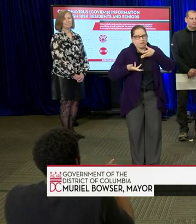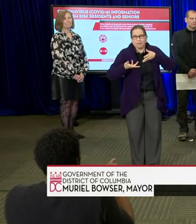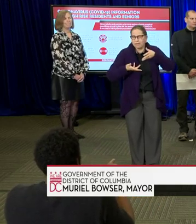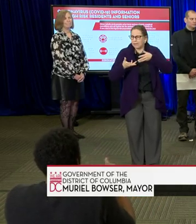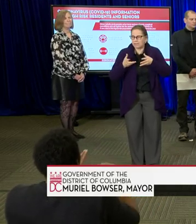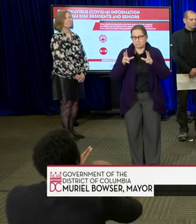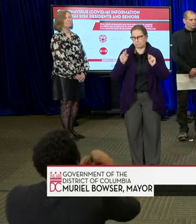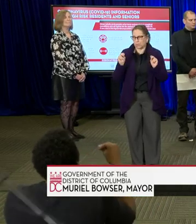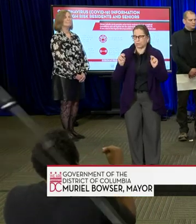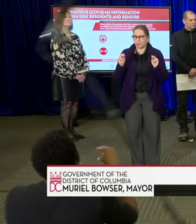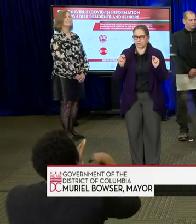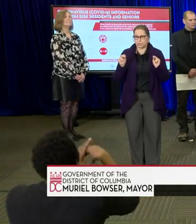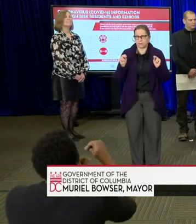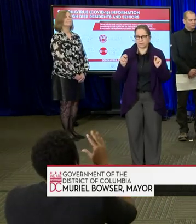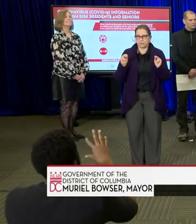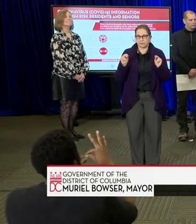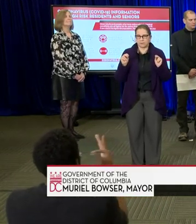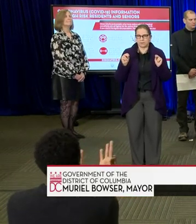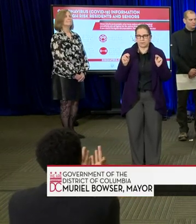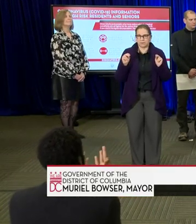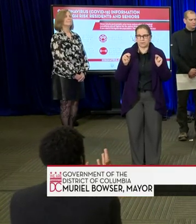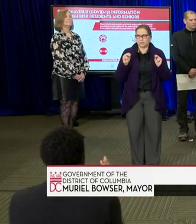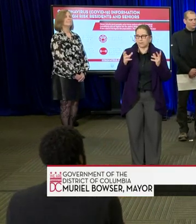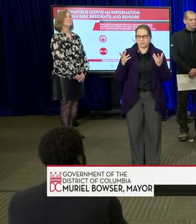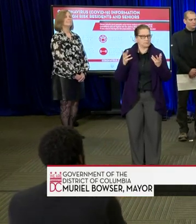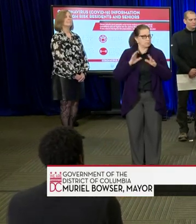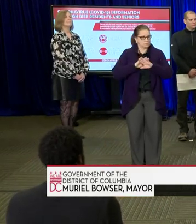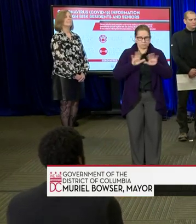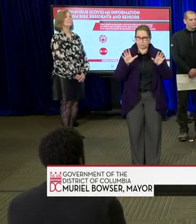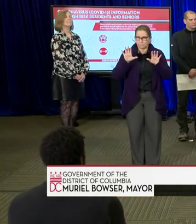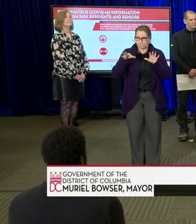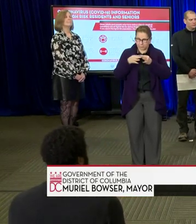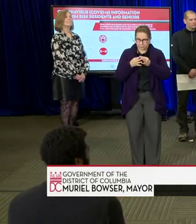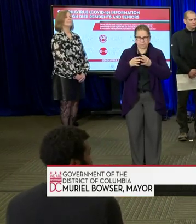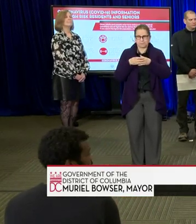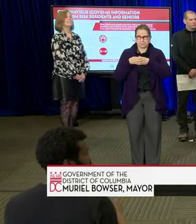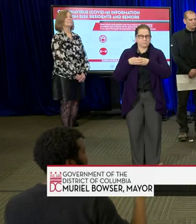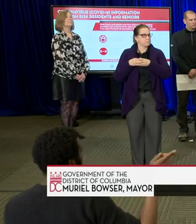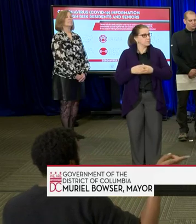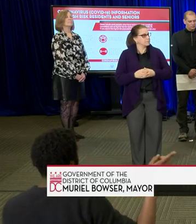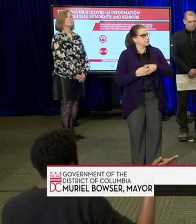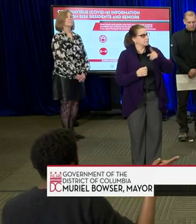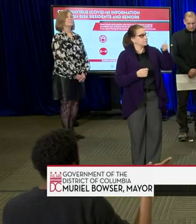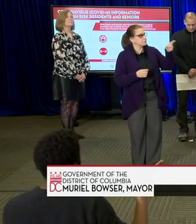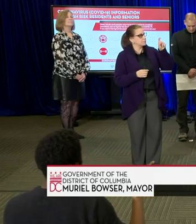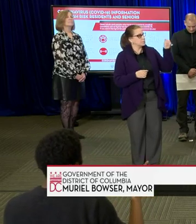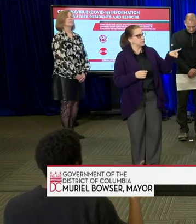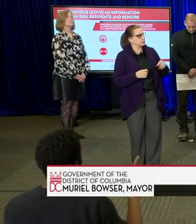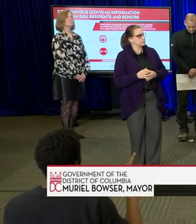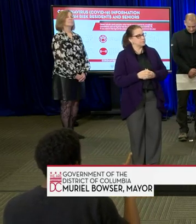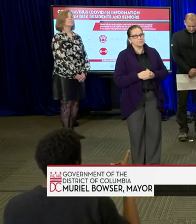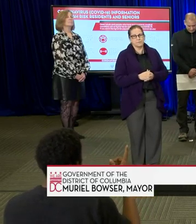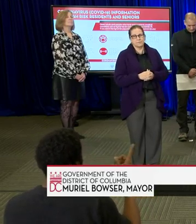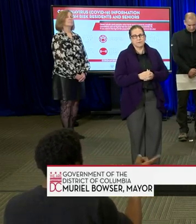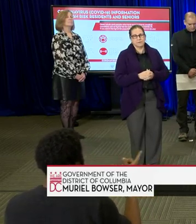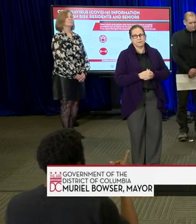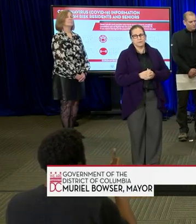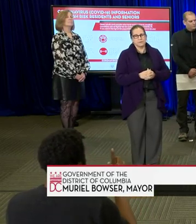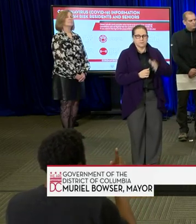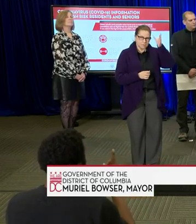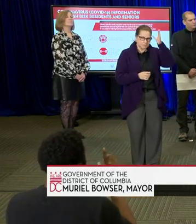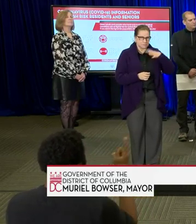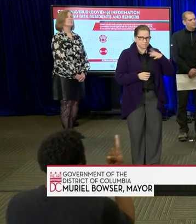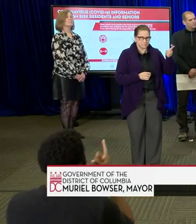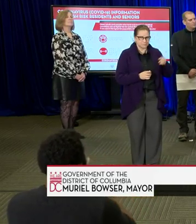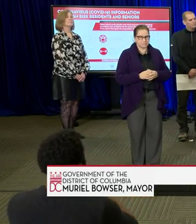Yes. A couple of data point questions. One on first responders. I'm wondering if you can update us on number of firefighters and